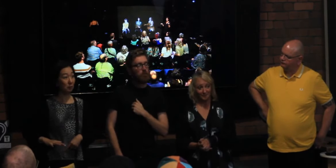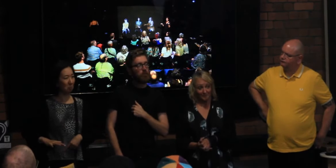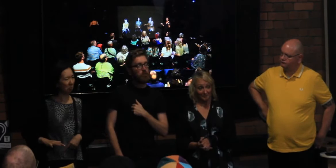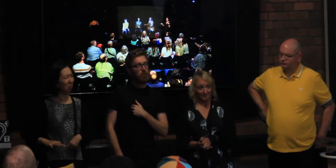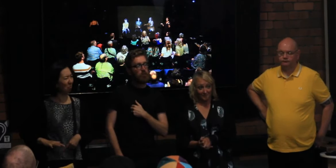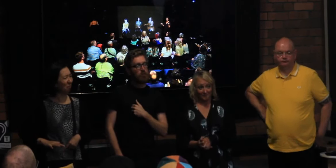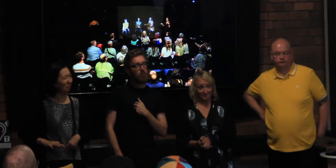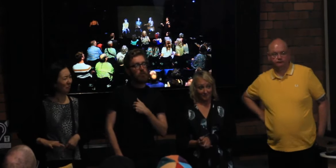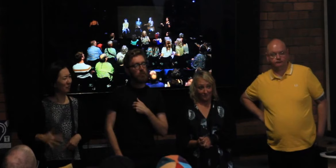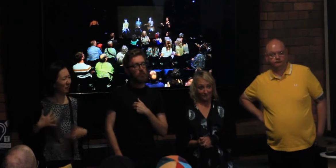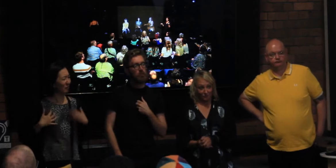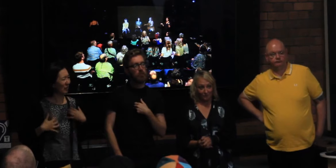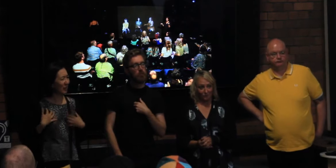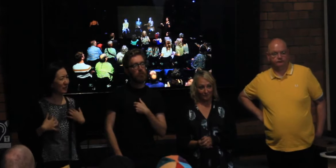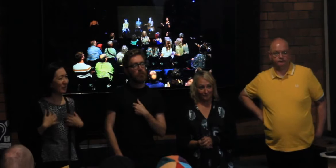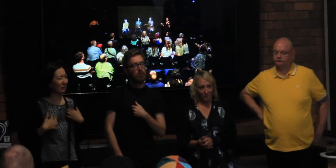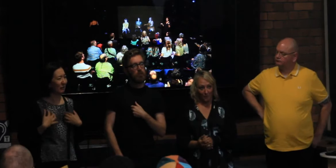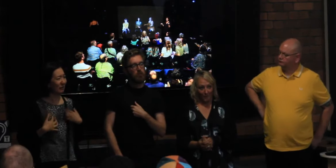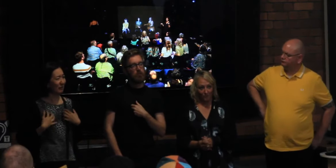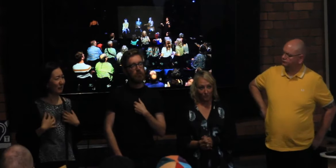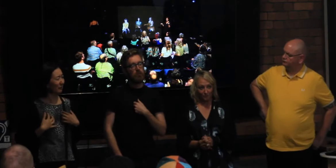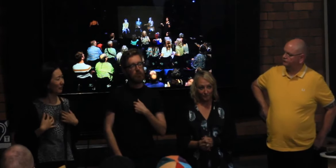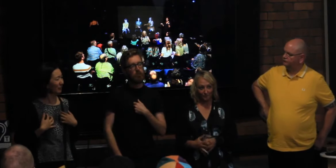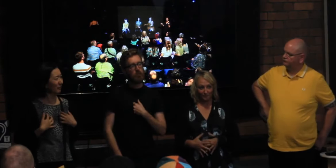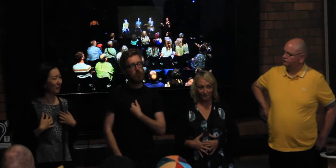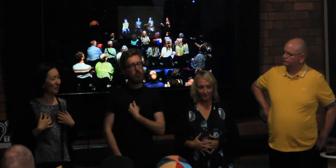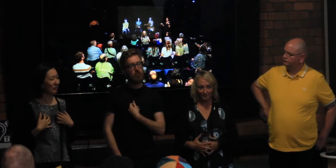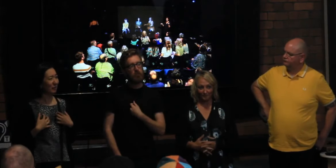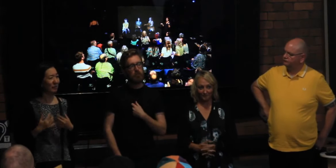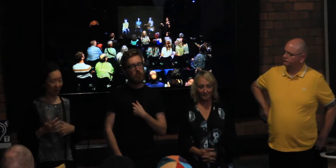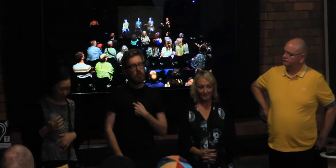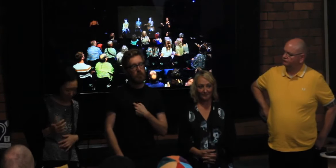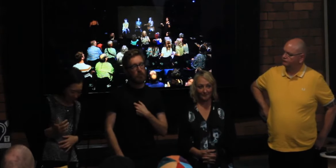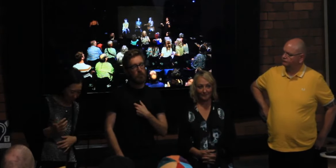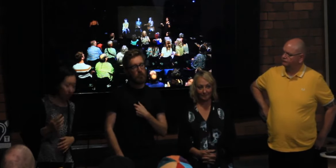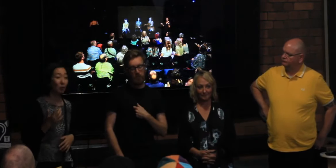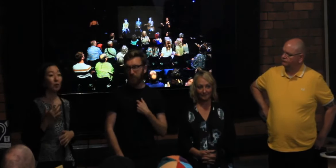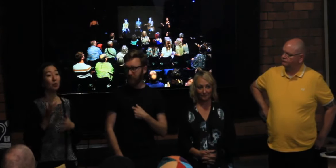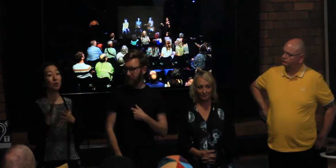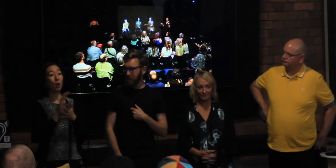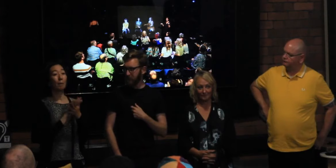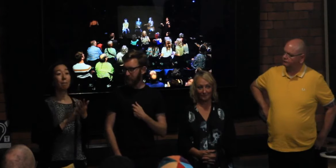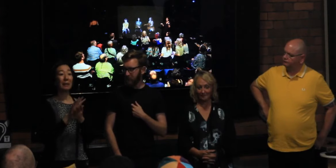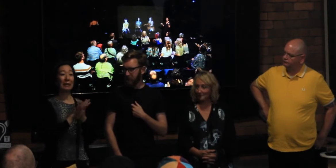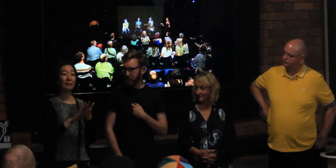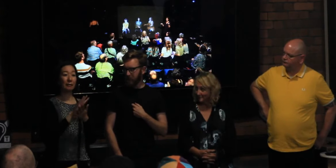sound into different channels. You've got through your ears and through your sense of touch and vibration. So it's really